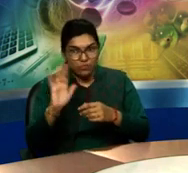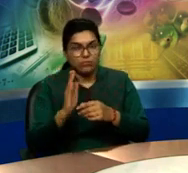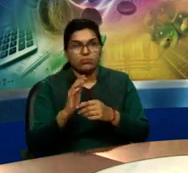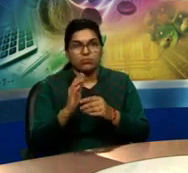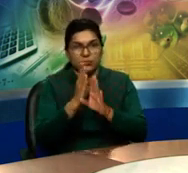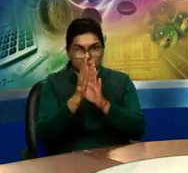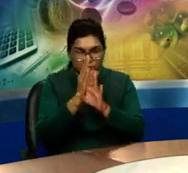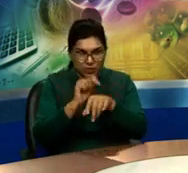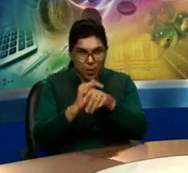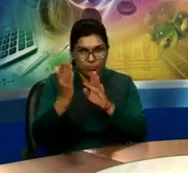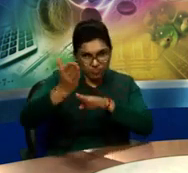into their work.